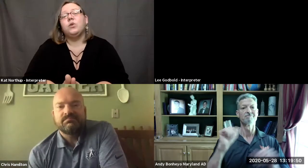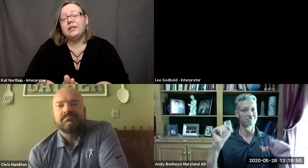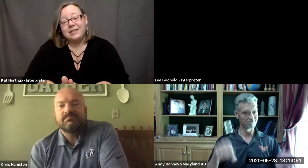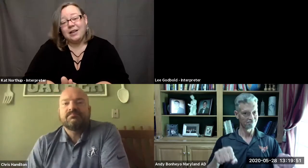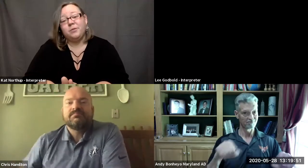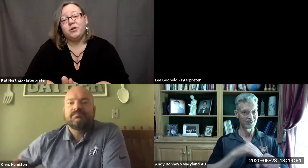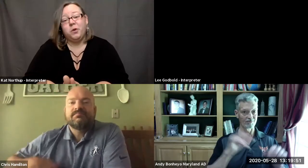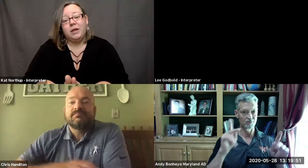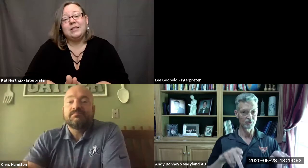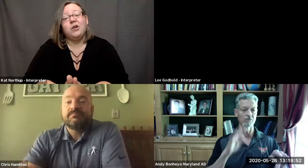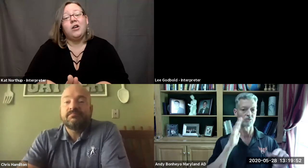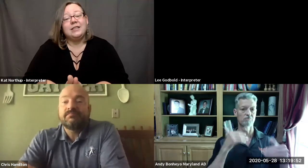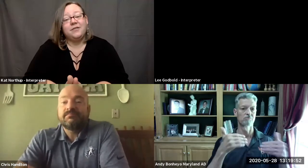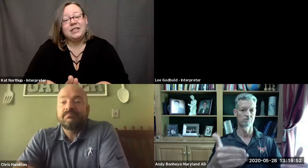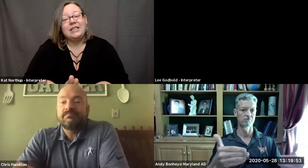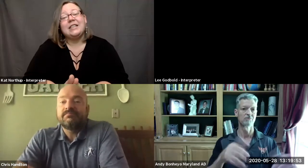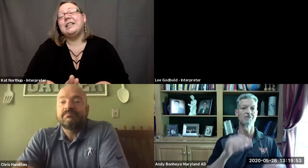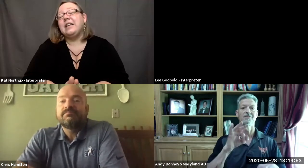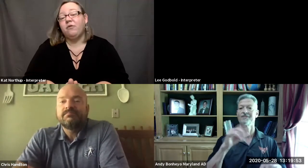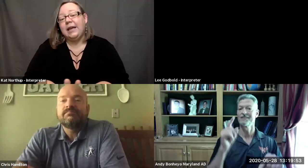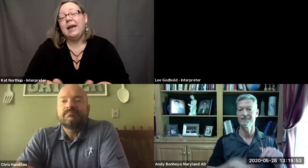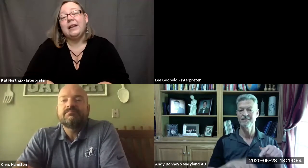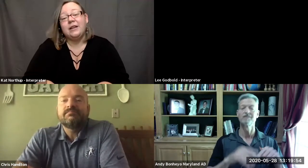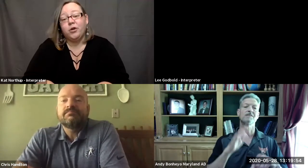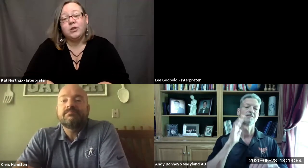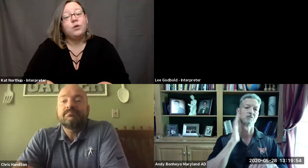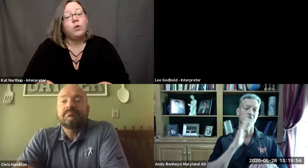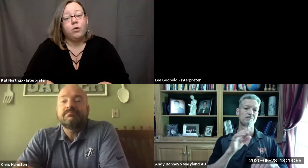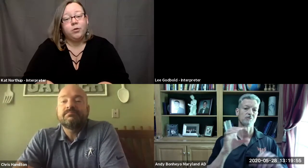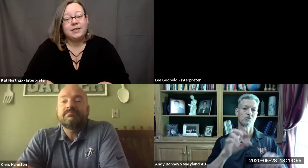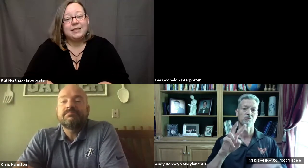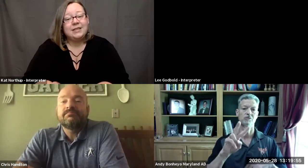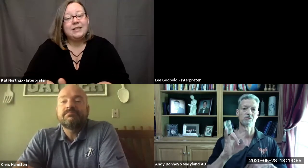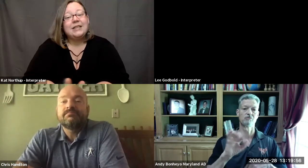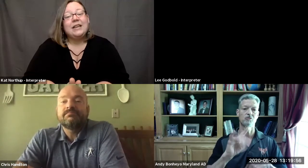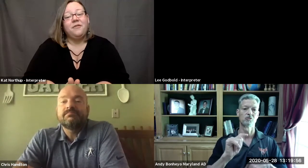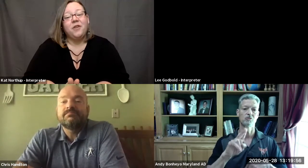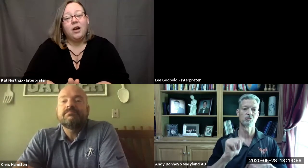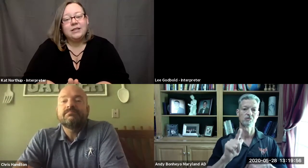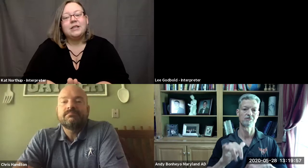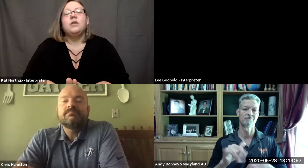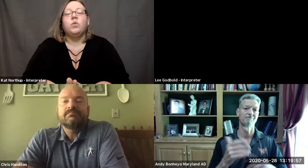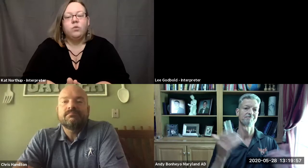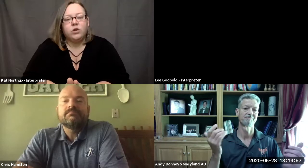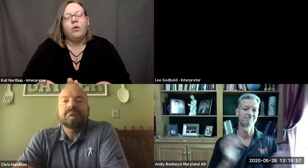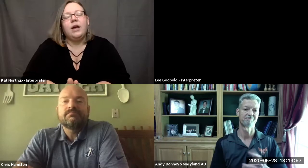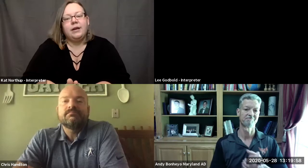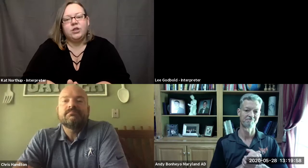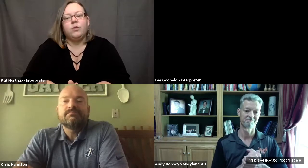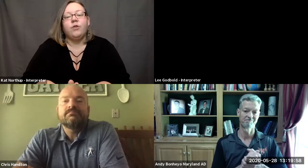we decided to postpone that until August 17th. And then if we can in person, we will proceed. If not, we will go ahead and do a